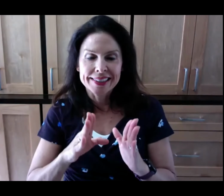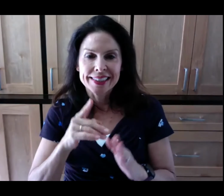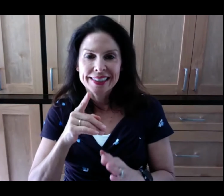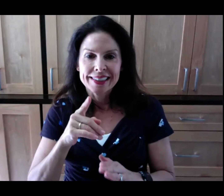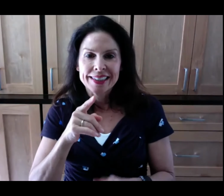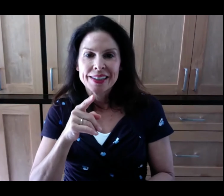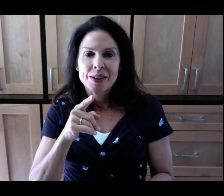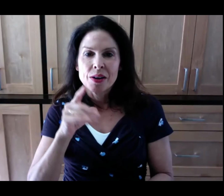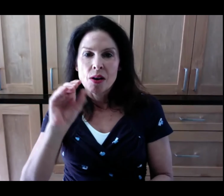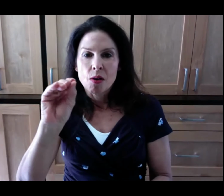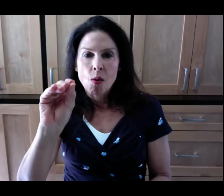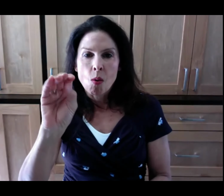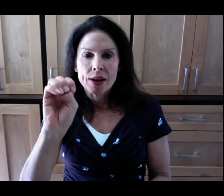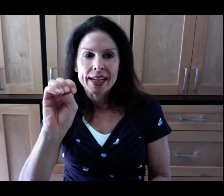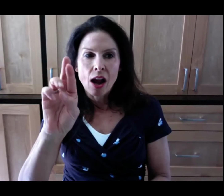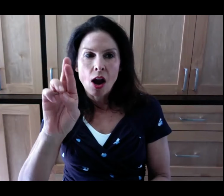is new to OSR.